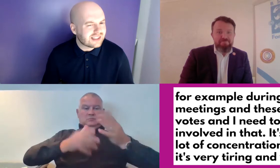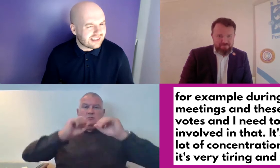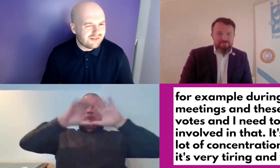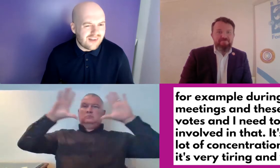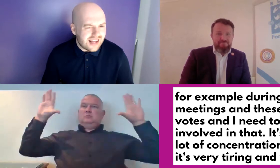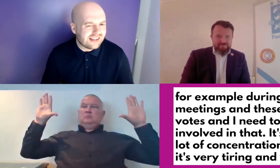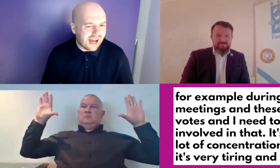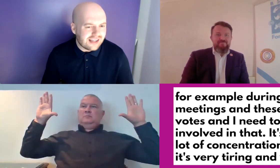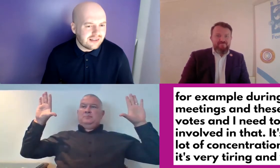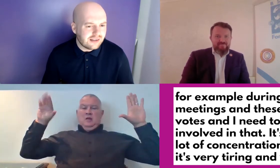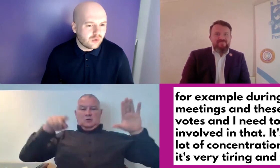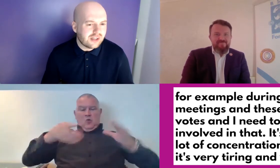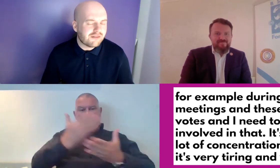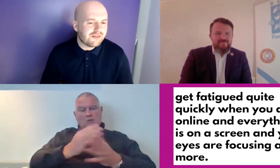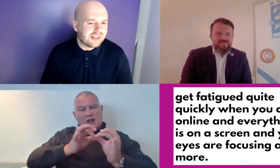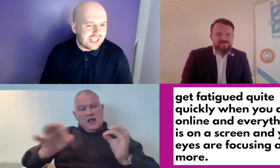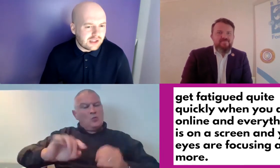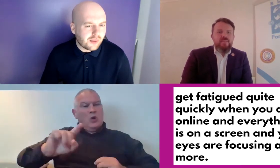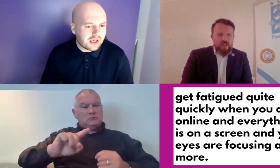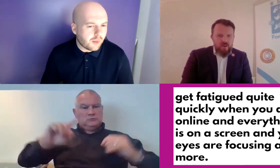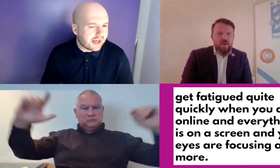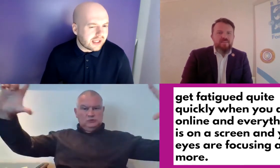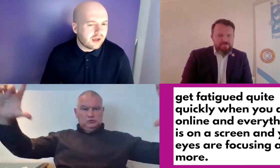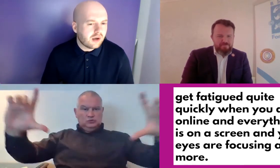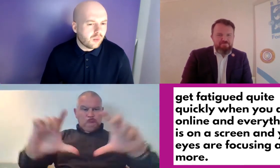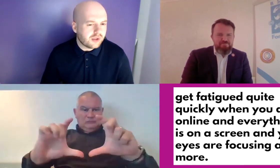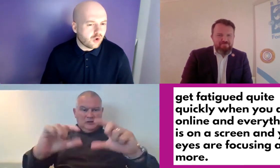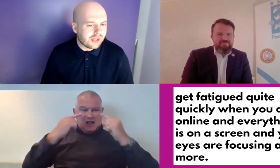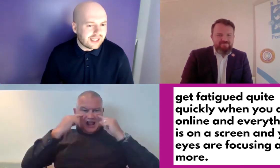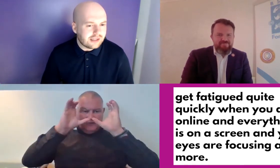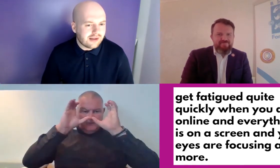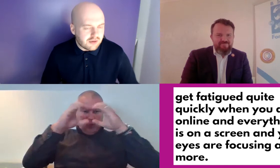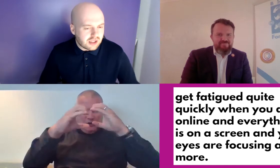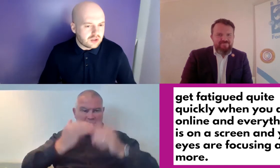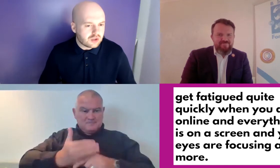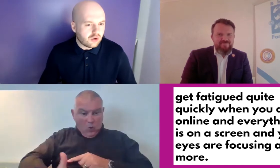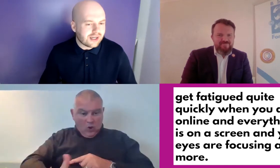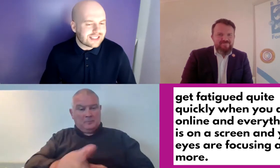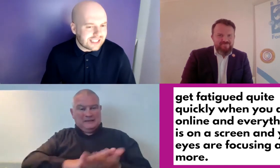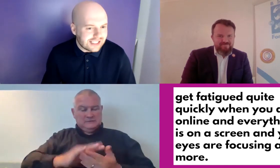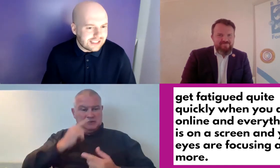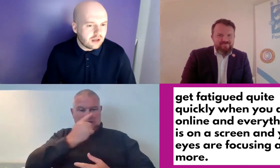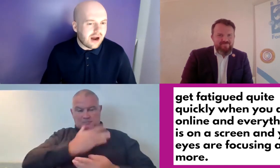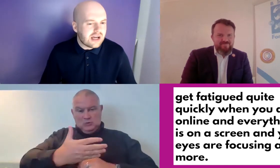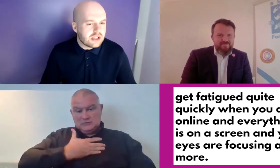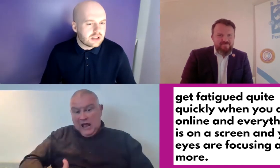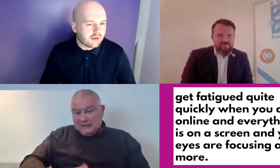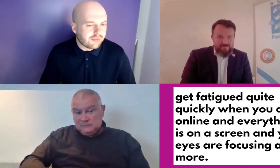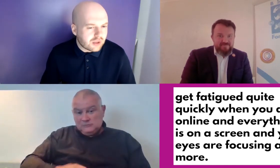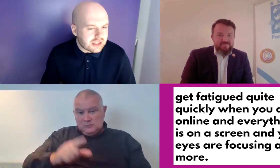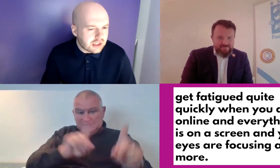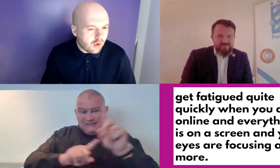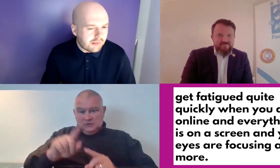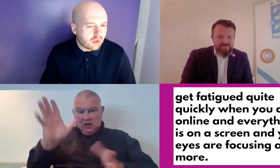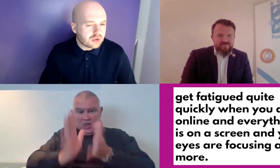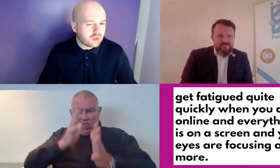it's very tiring. You get fatigued quite quickly when you're online. Everything's on a screen. Your eyes are